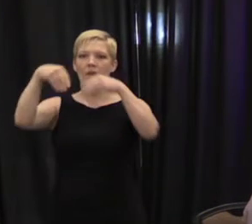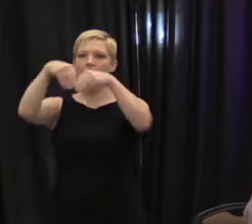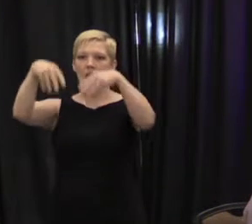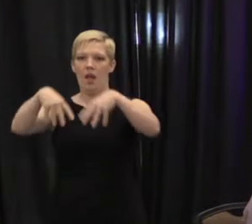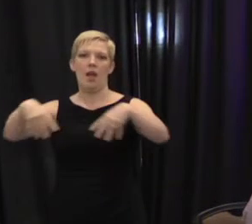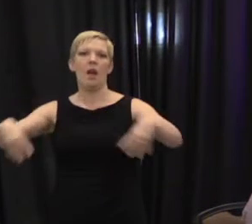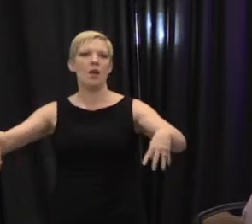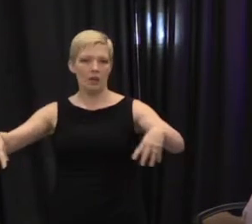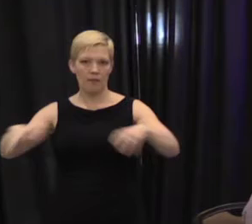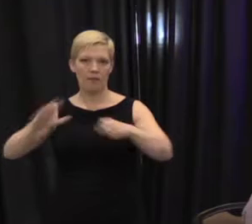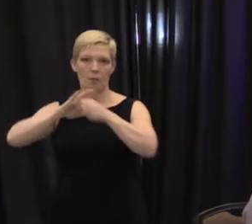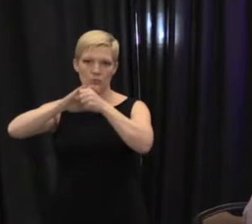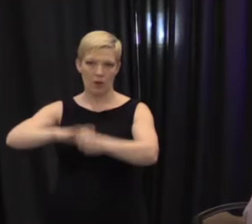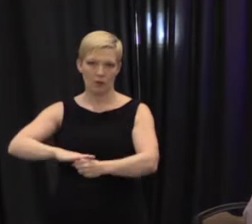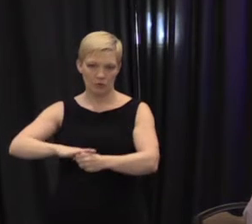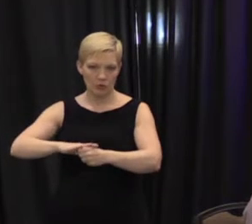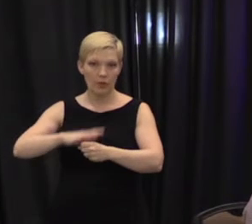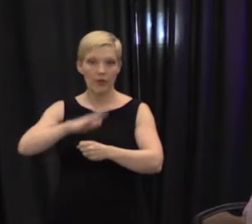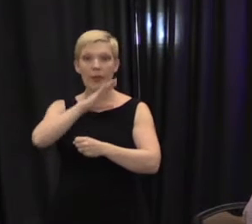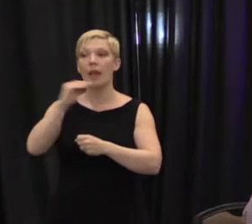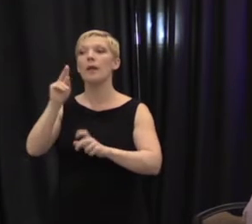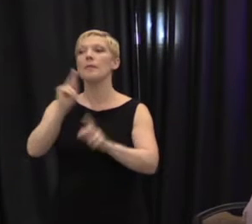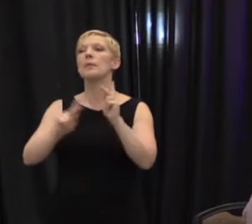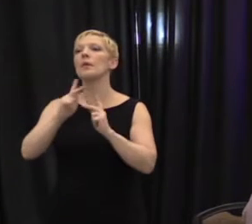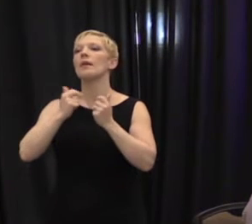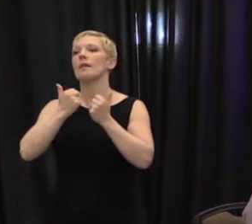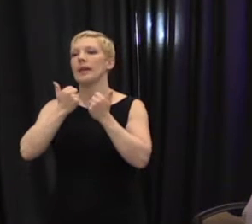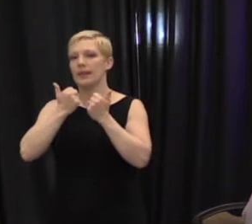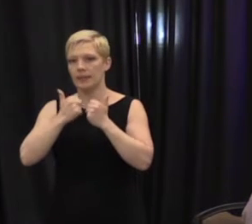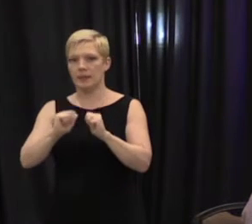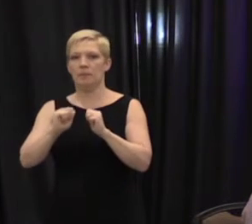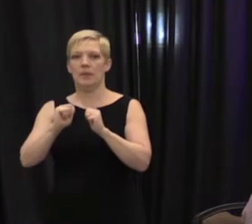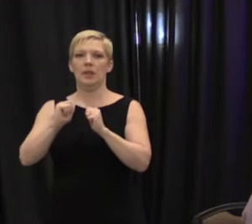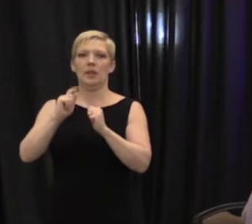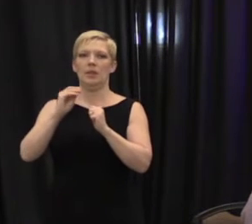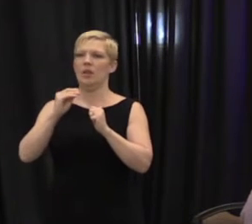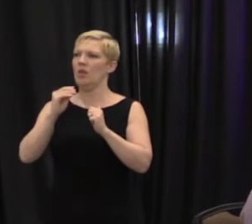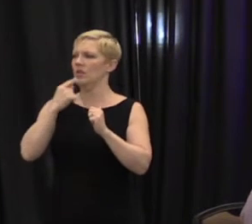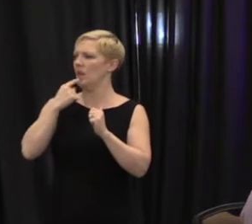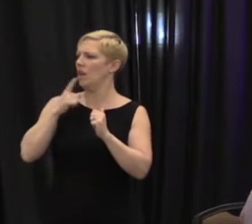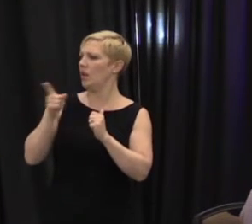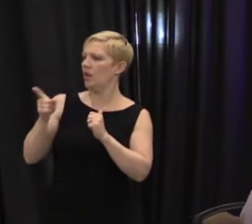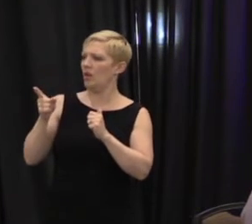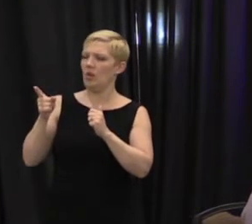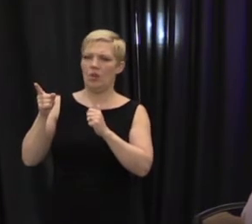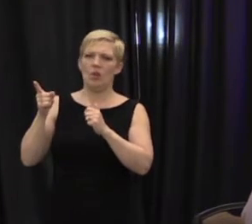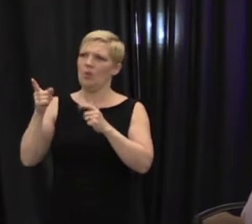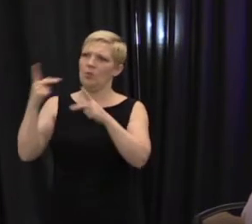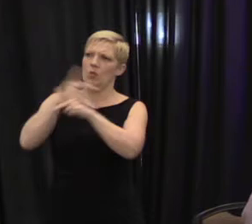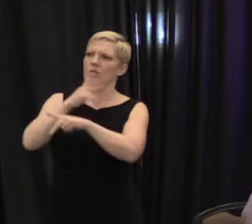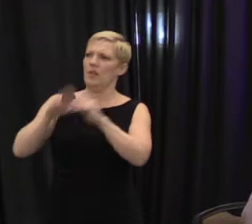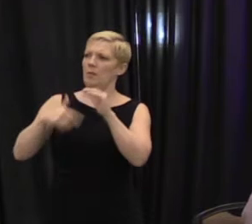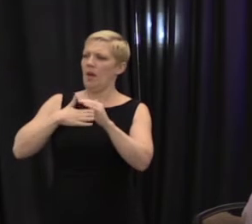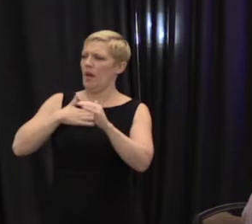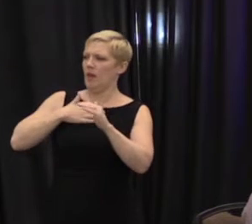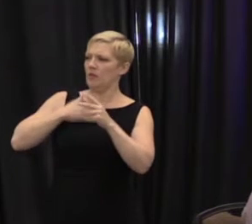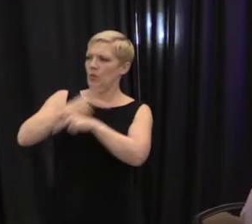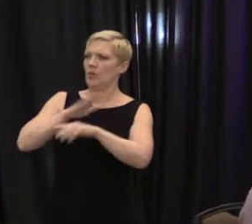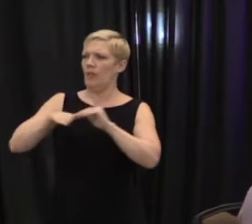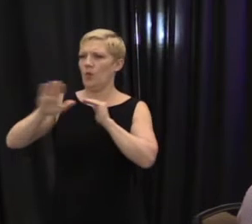happening and that people were attempting to say that my oppression is a little bit worse than yours. Your ouch does not hurt as much as my ouch